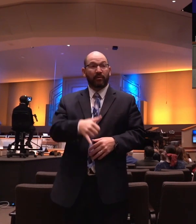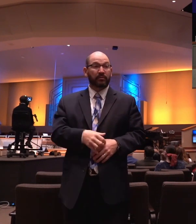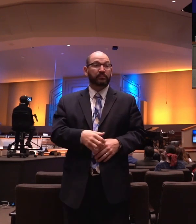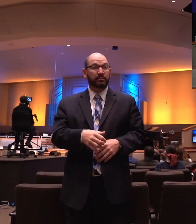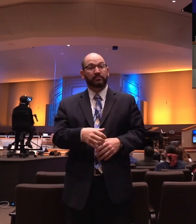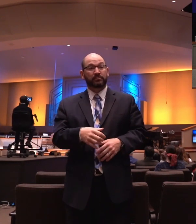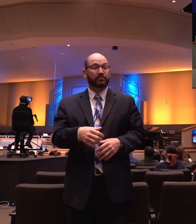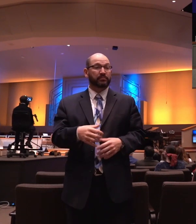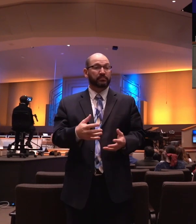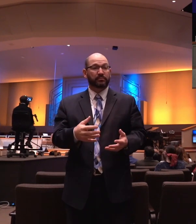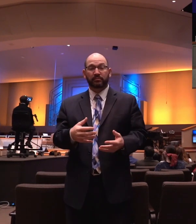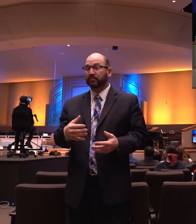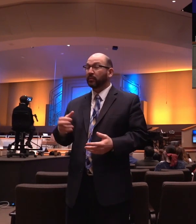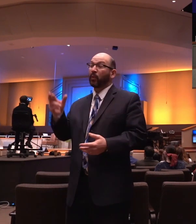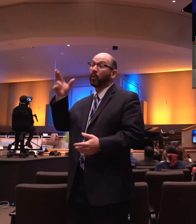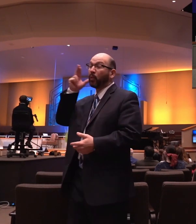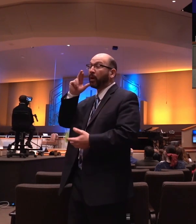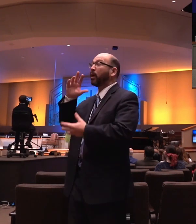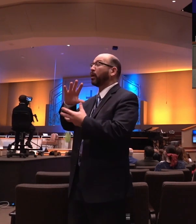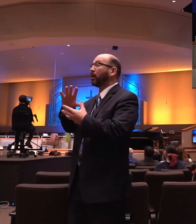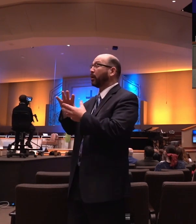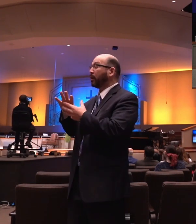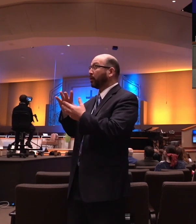such and such a radio station.